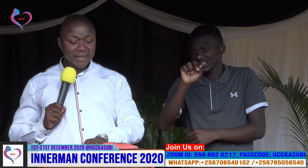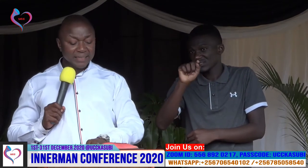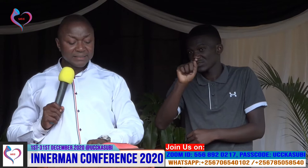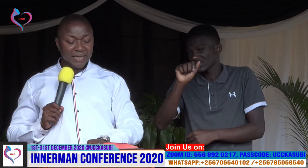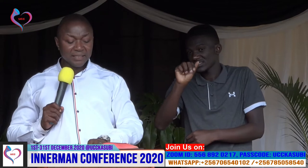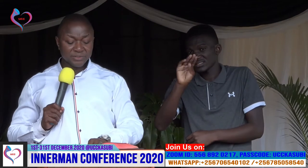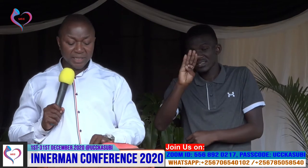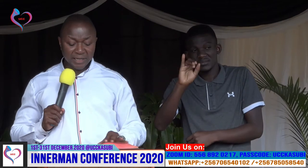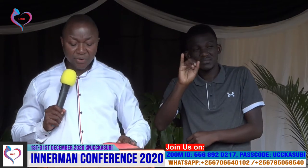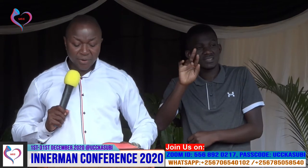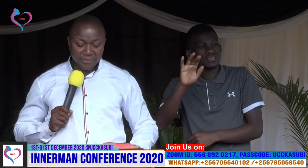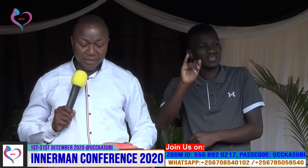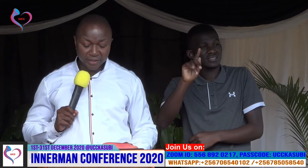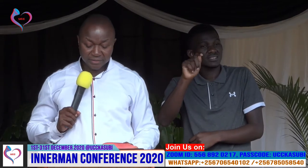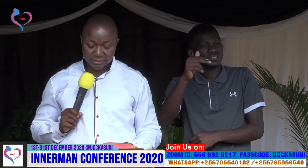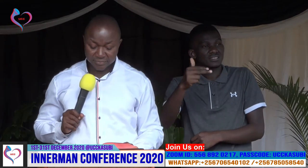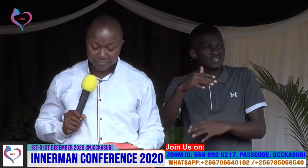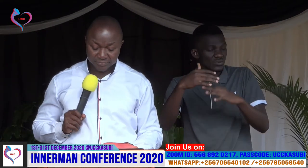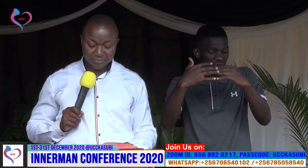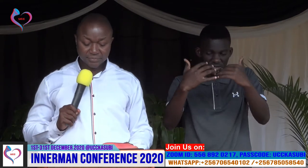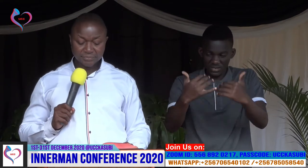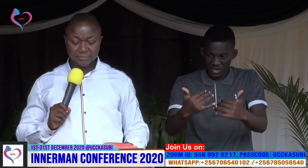And let us turn to 2 Corinthians.